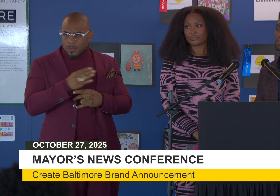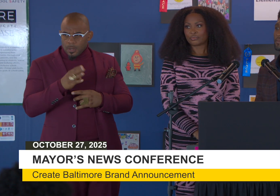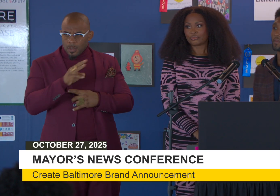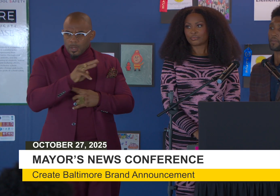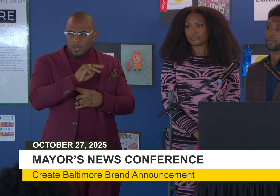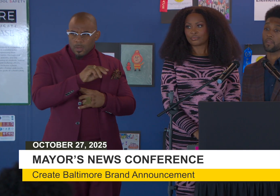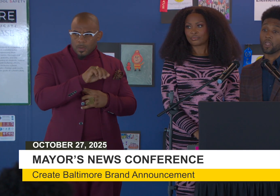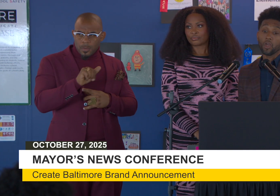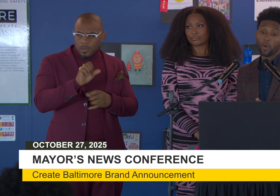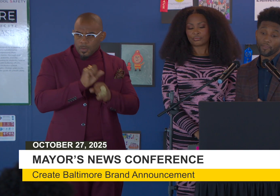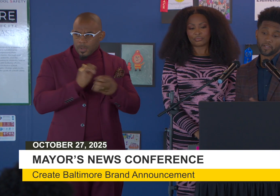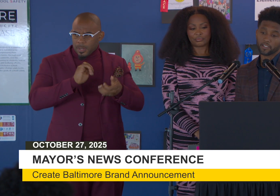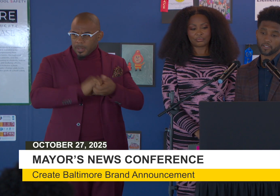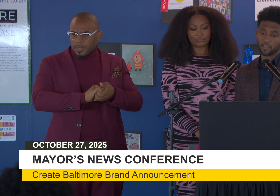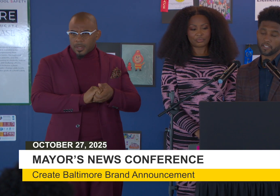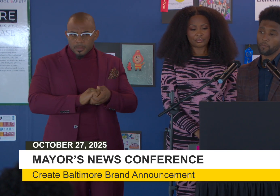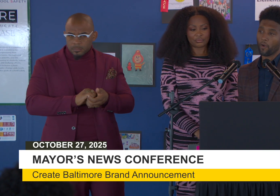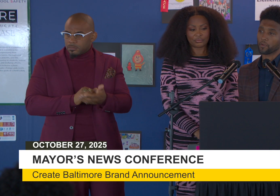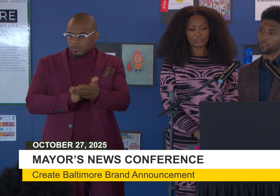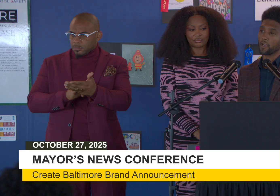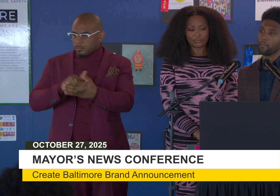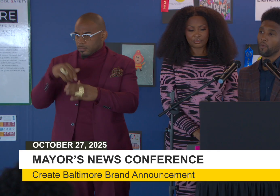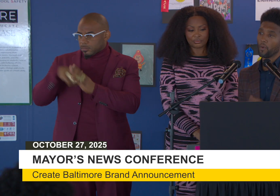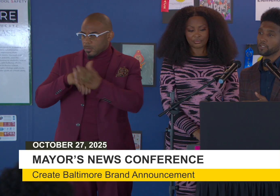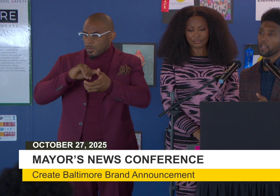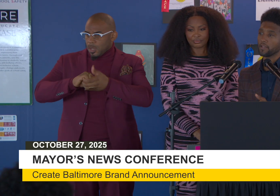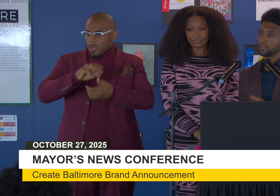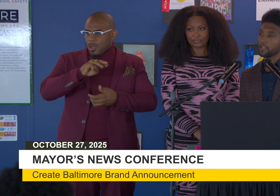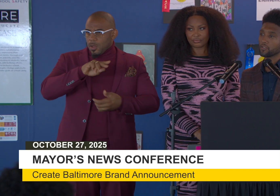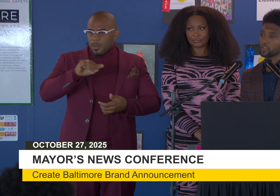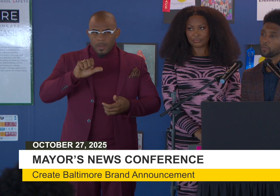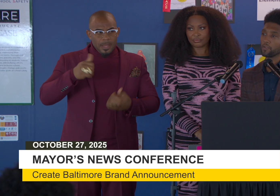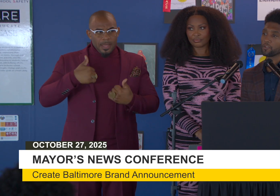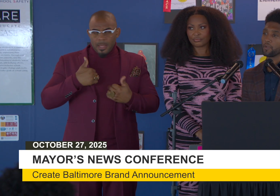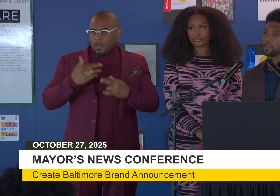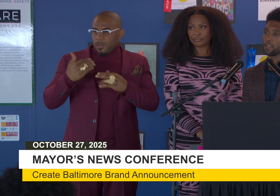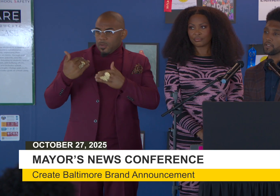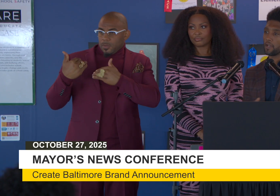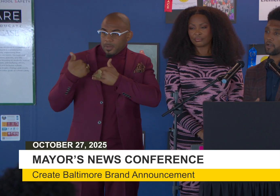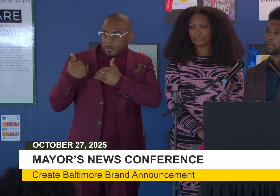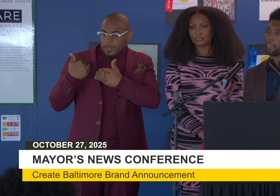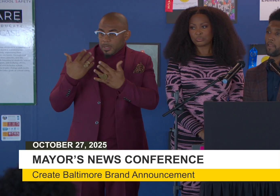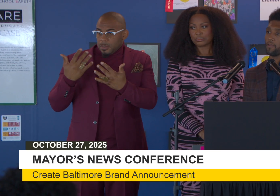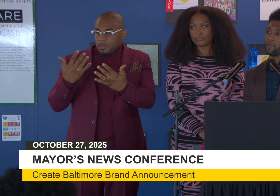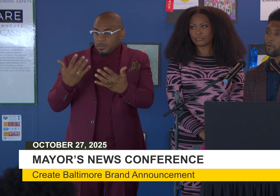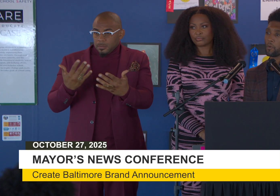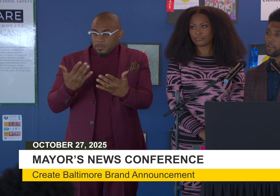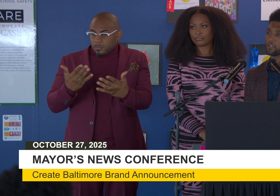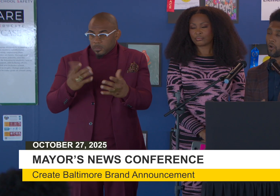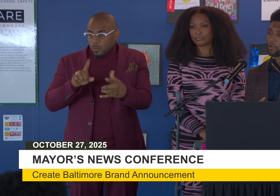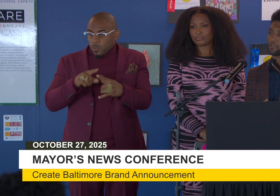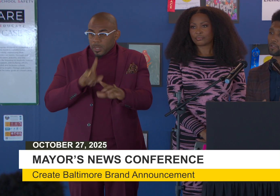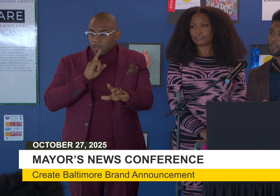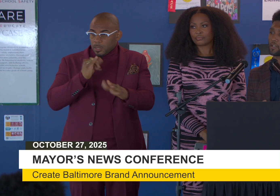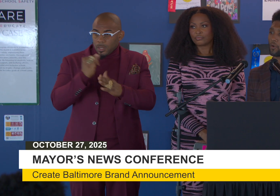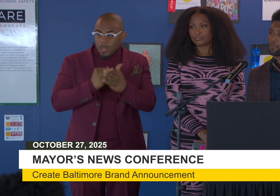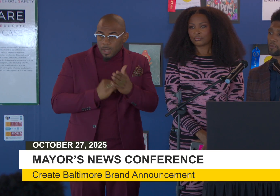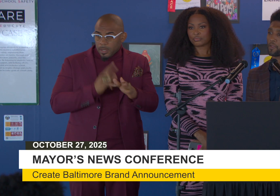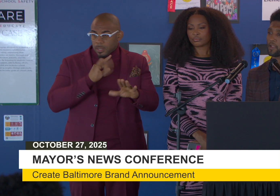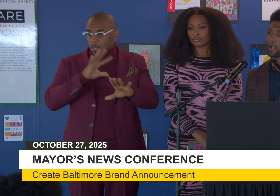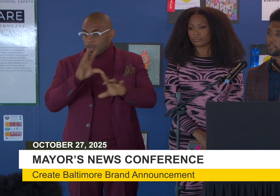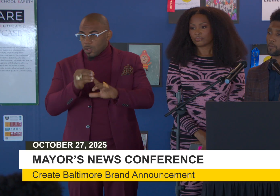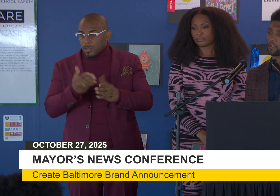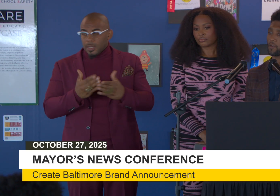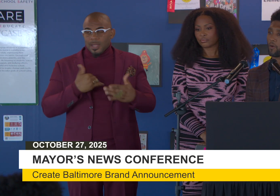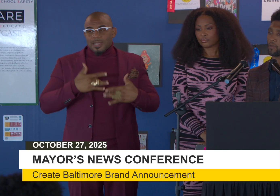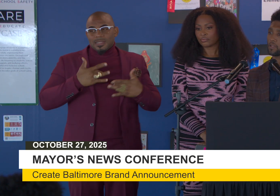together going forward? Well, I think, listen, they're deep partners, right? MoAce has its responsibilities. When there's an arts and culture